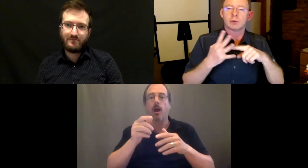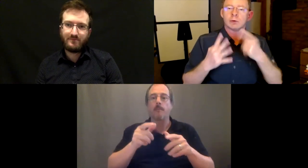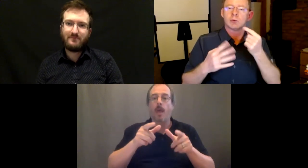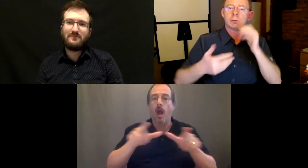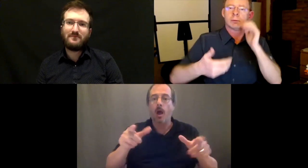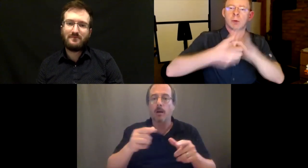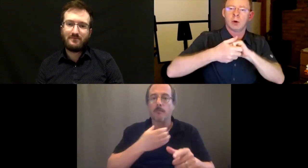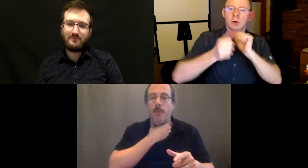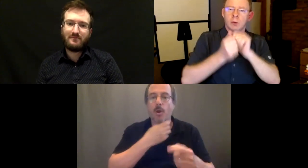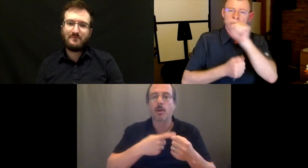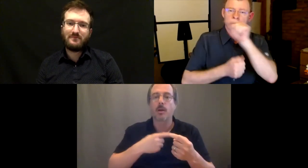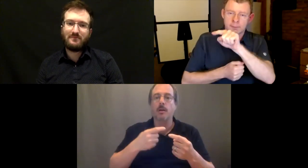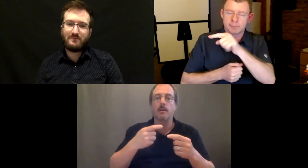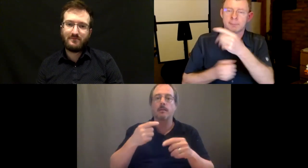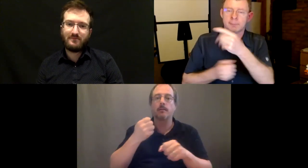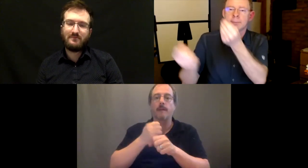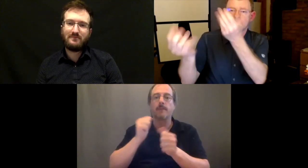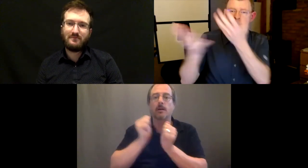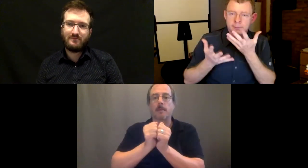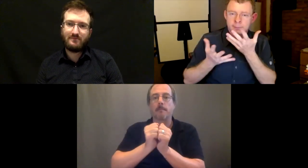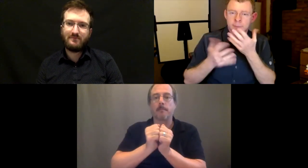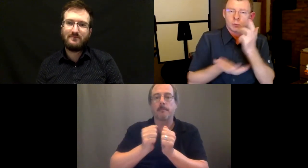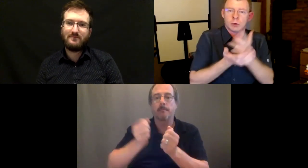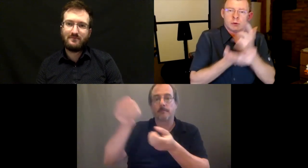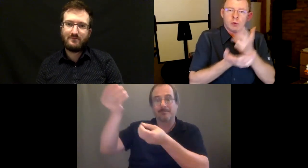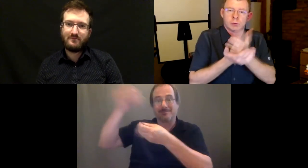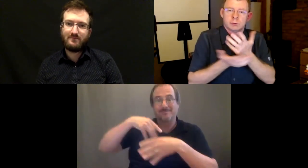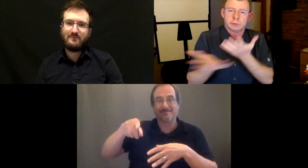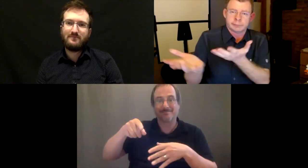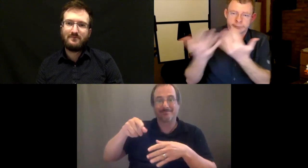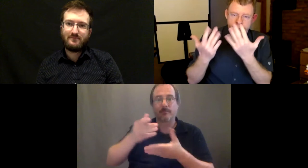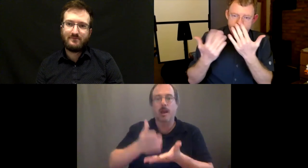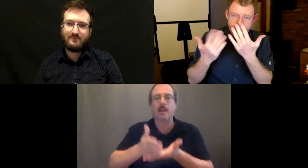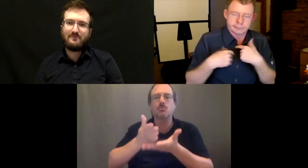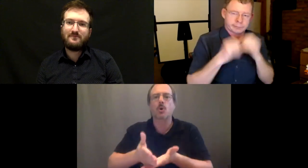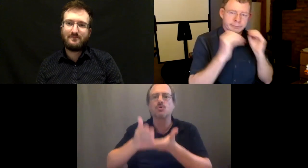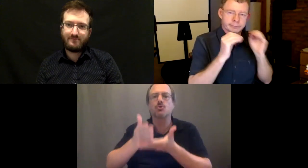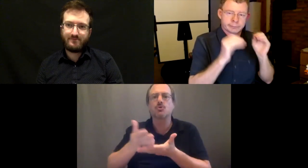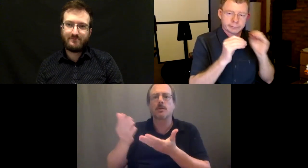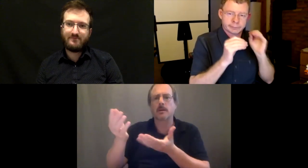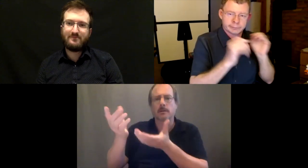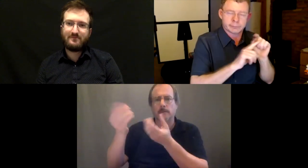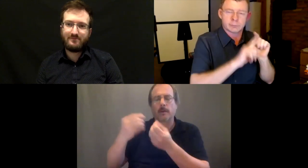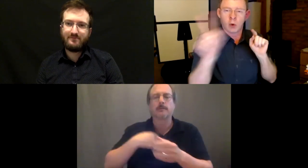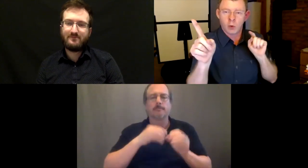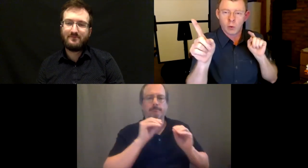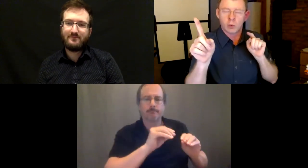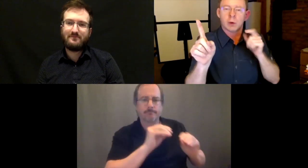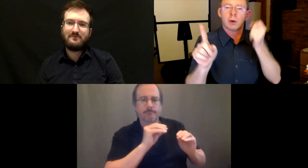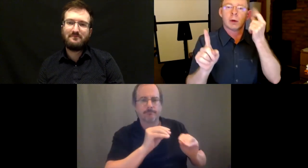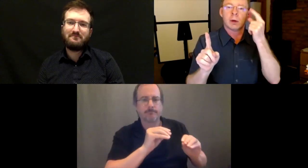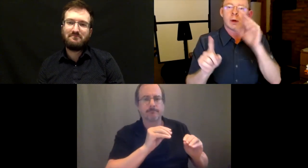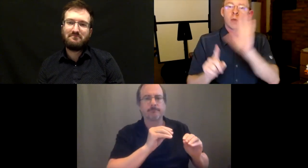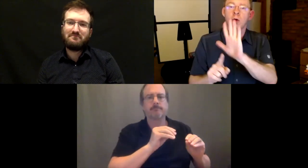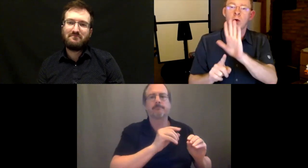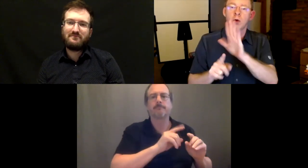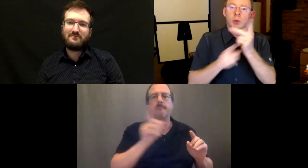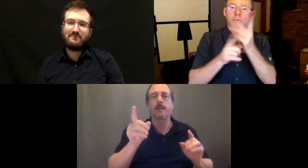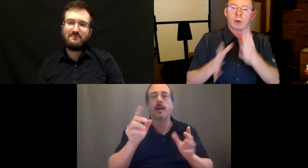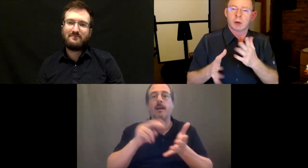they were looking for people of color, those with barriers, and they told us what they were looking for.